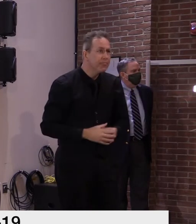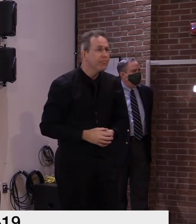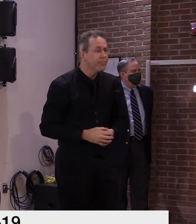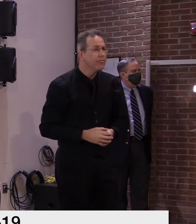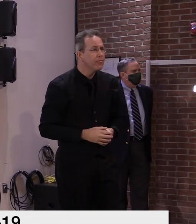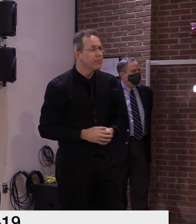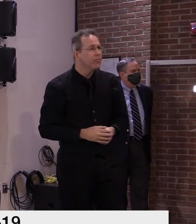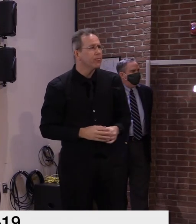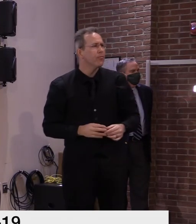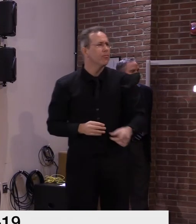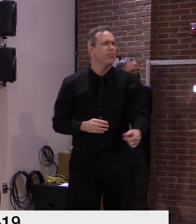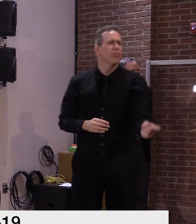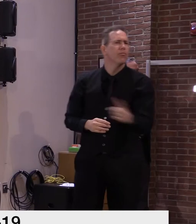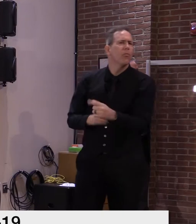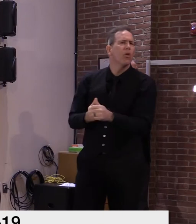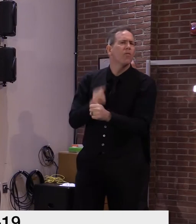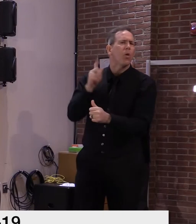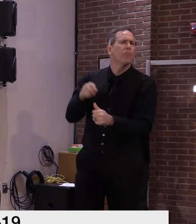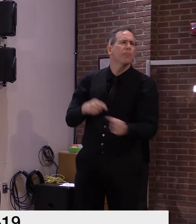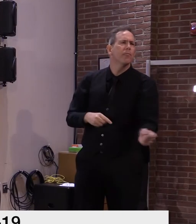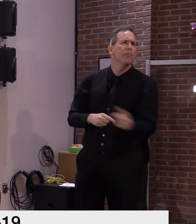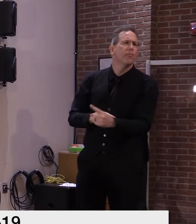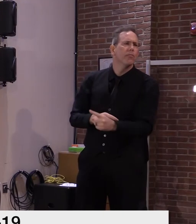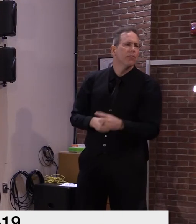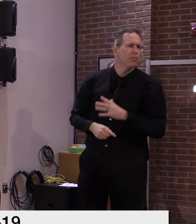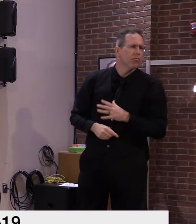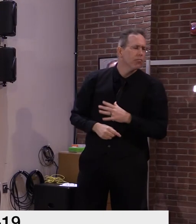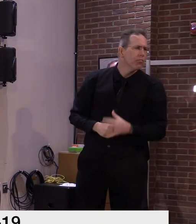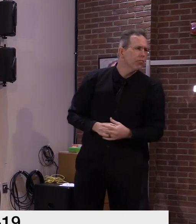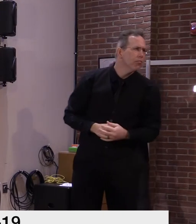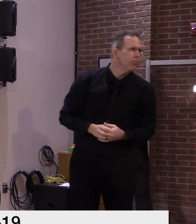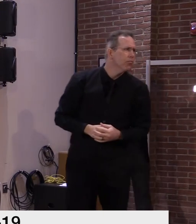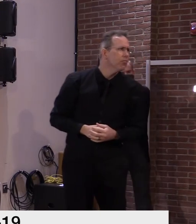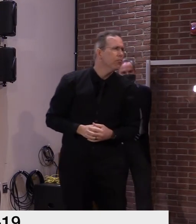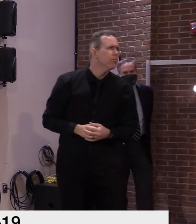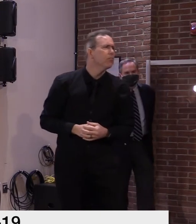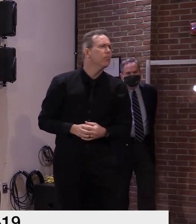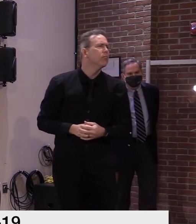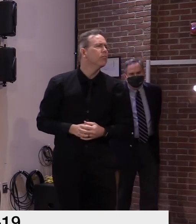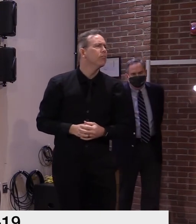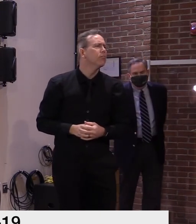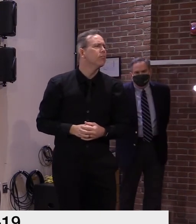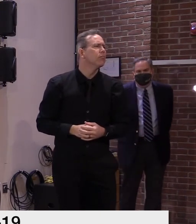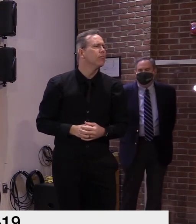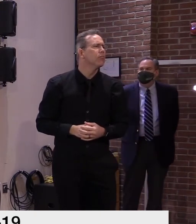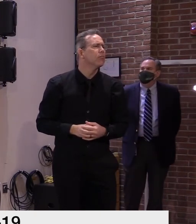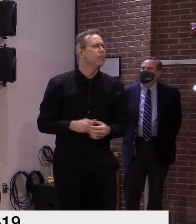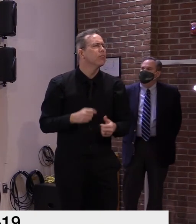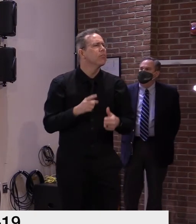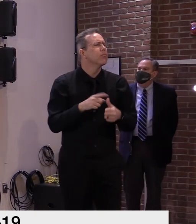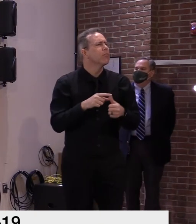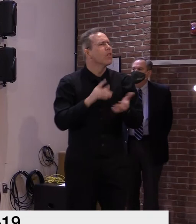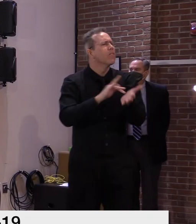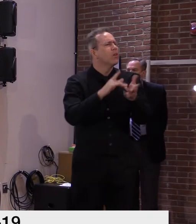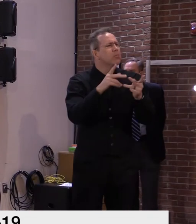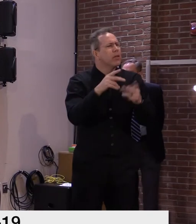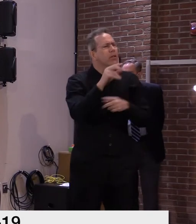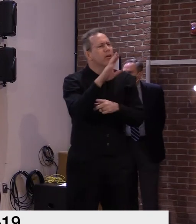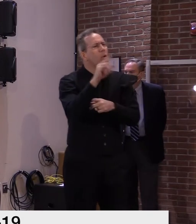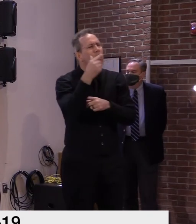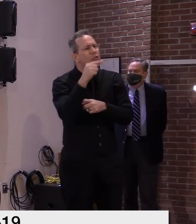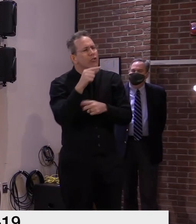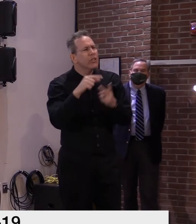Is Walgreens and Kinney's and any of these other federal programs through these pharmacies, Are they required to stay within